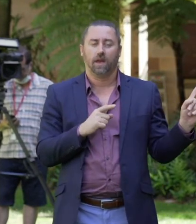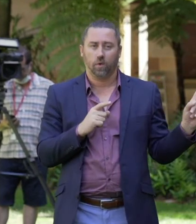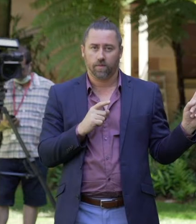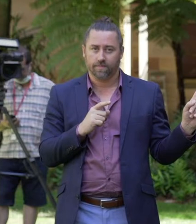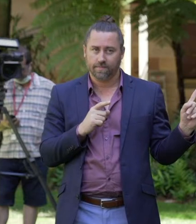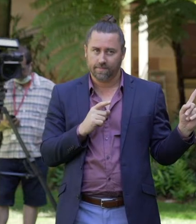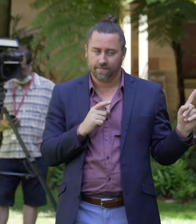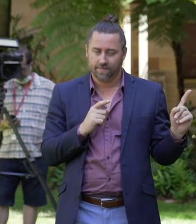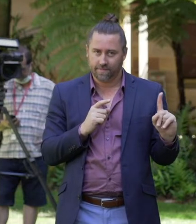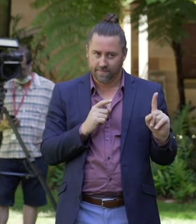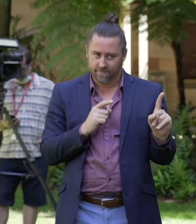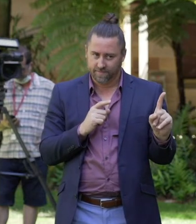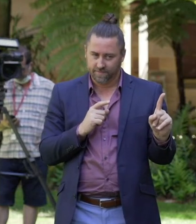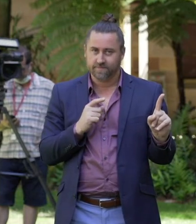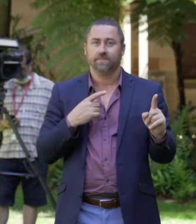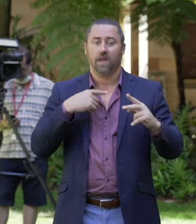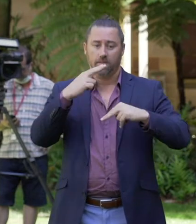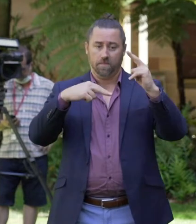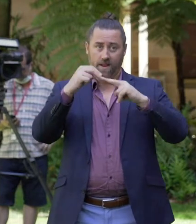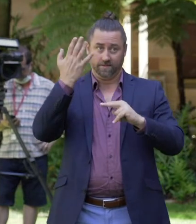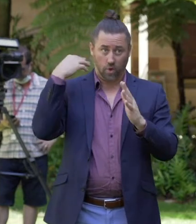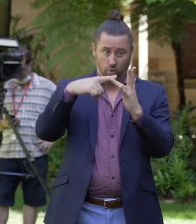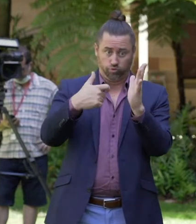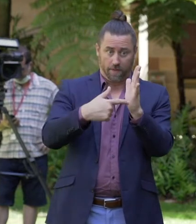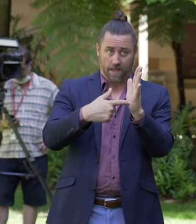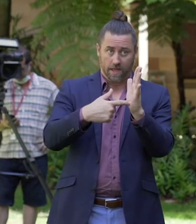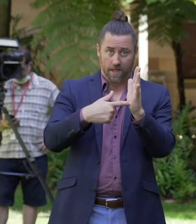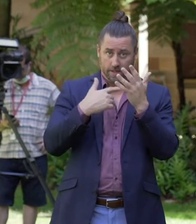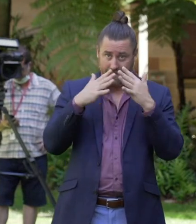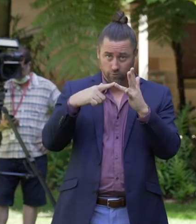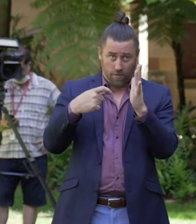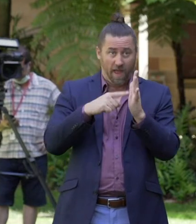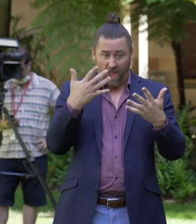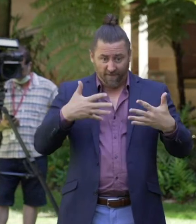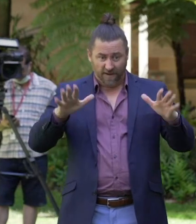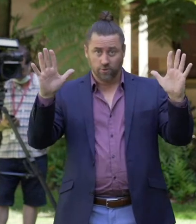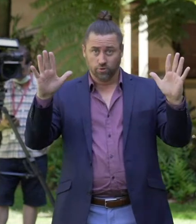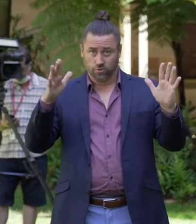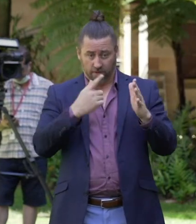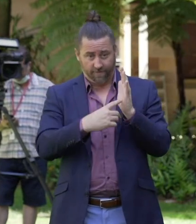started construction in October, and it's actually finished.